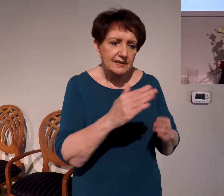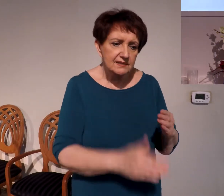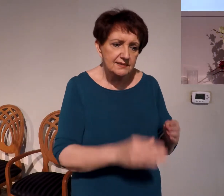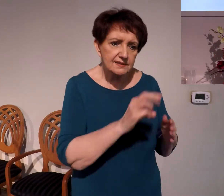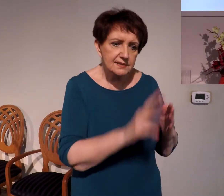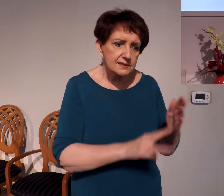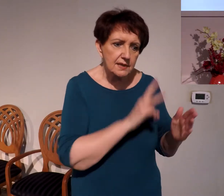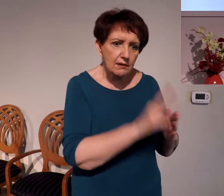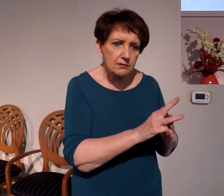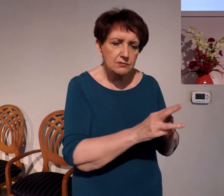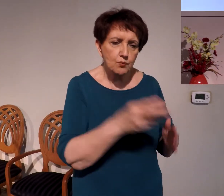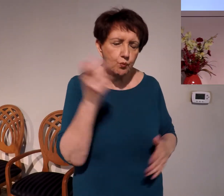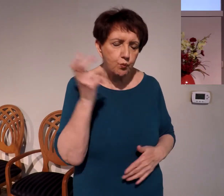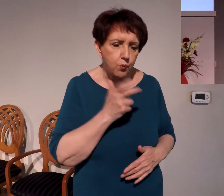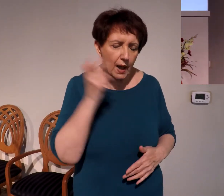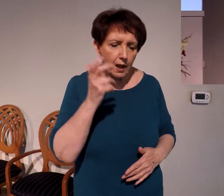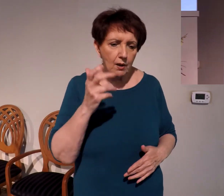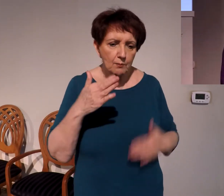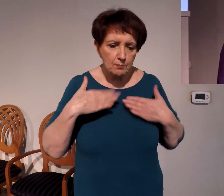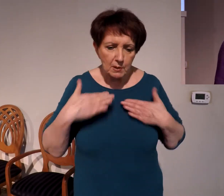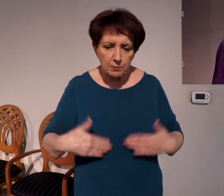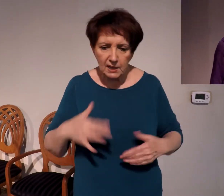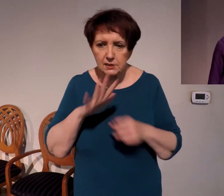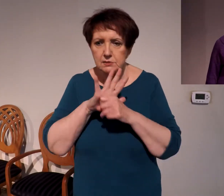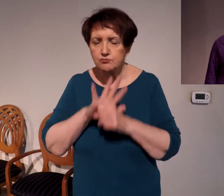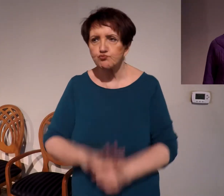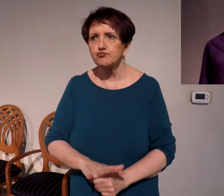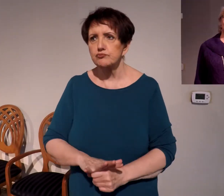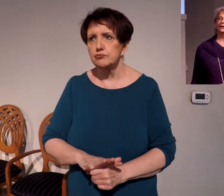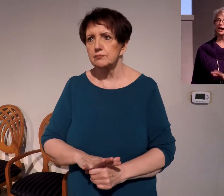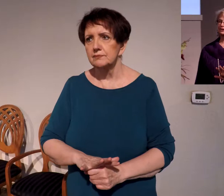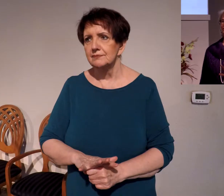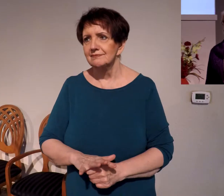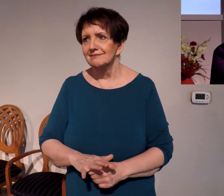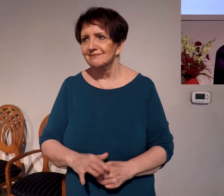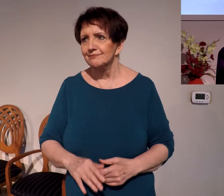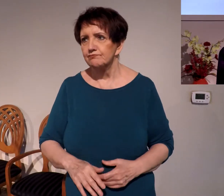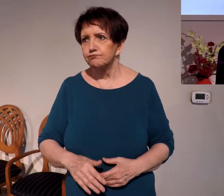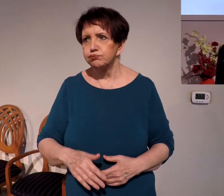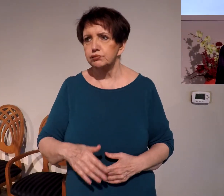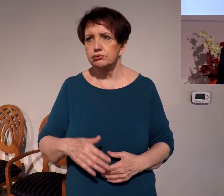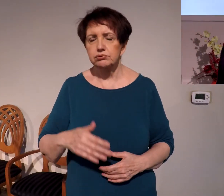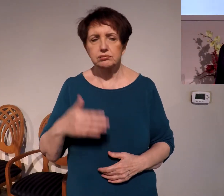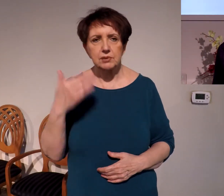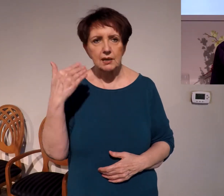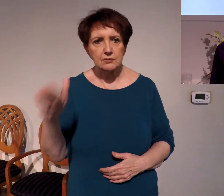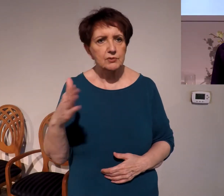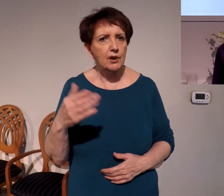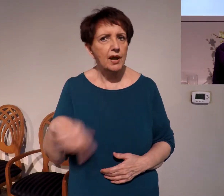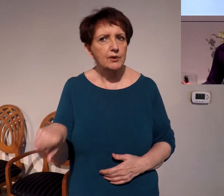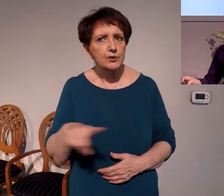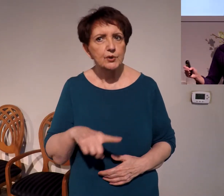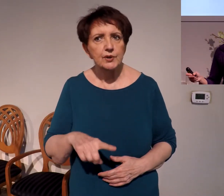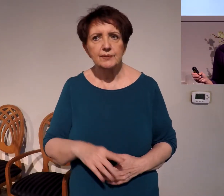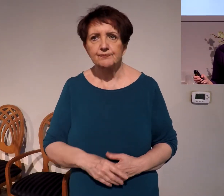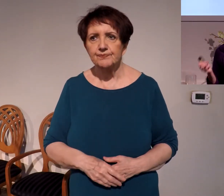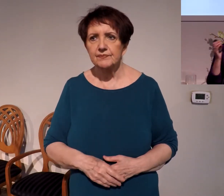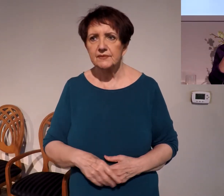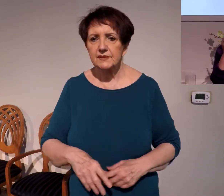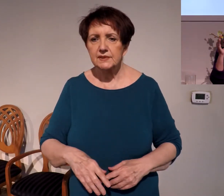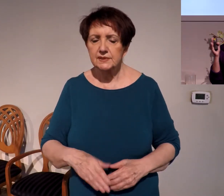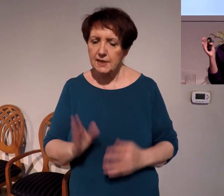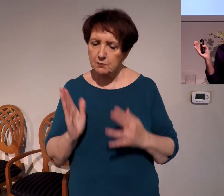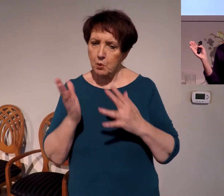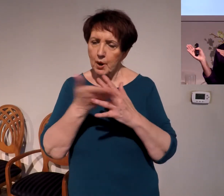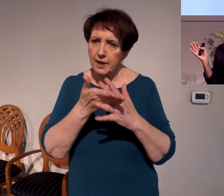oh gosh, my whole body's stressed out, right? I don't know how you do it. That tends to be how I do it. Take breaks,